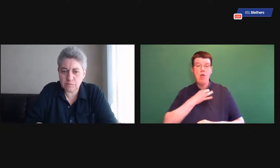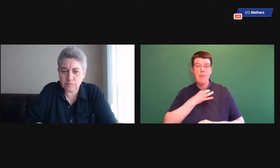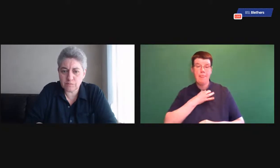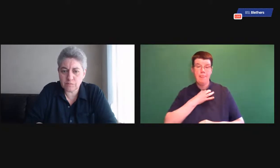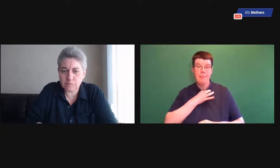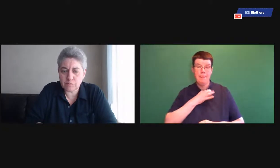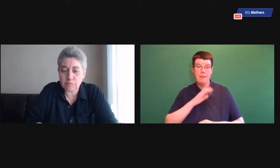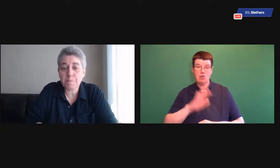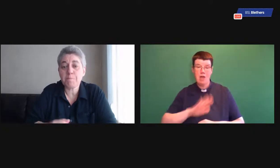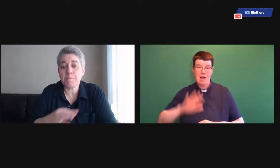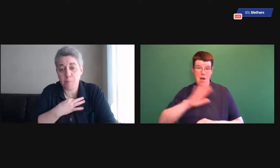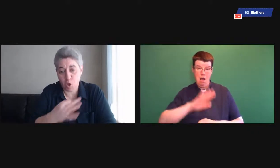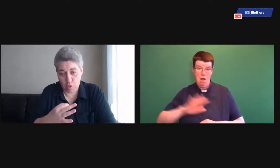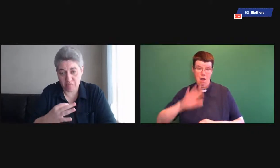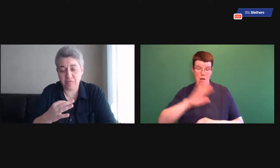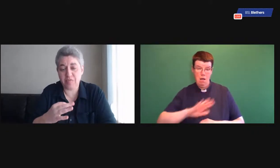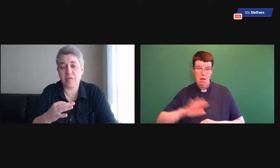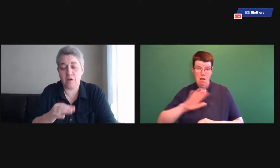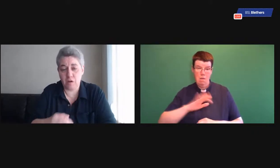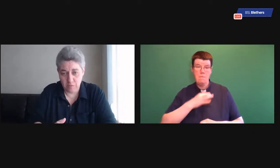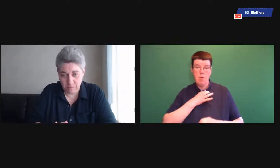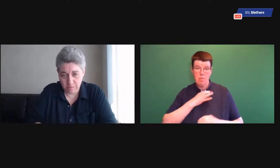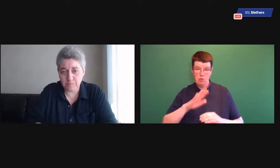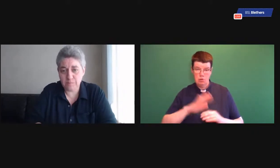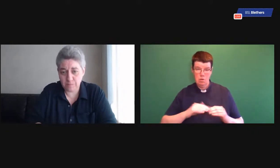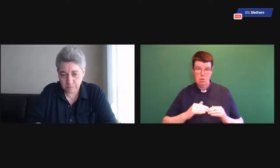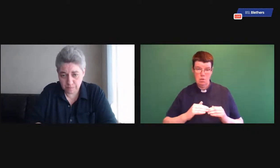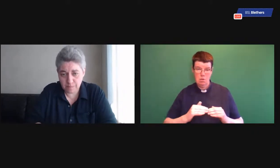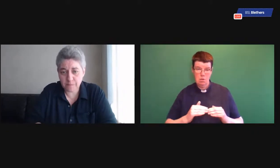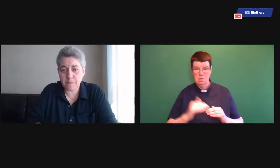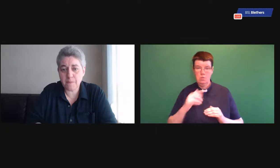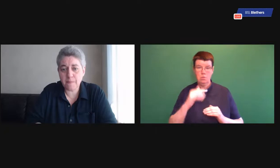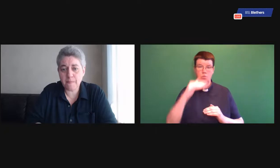I have responsibility from Perthshire